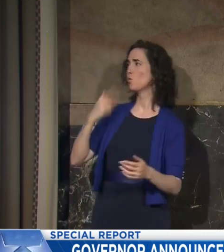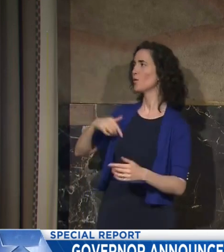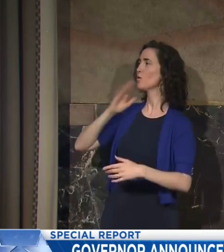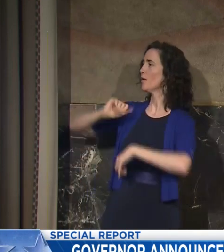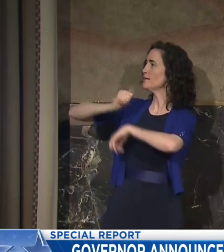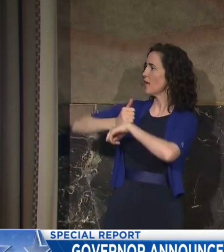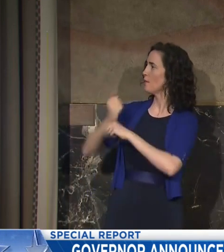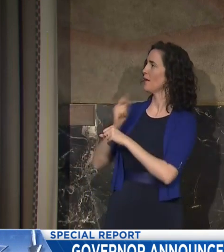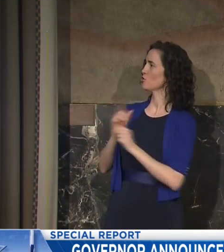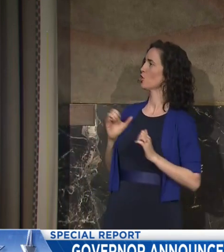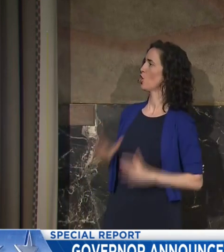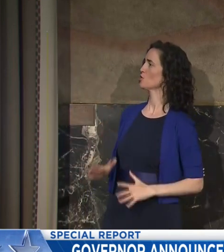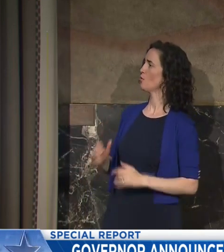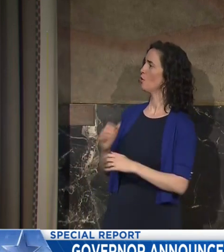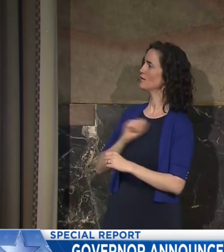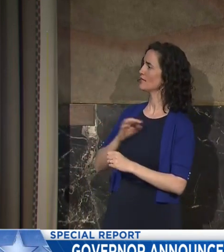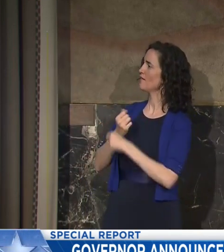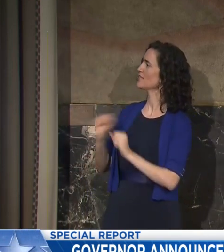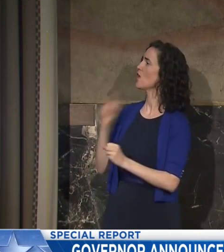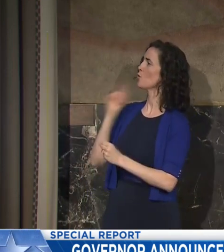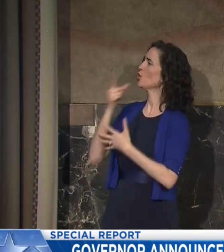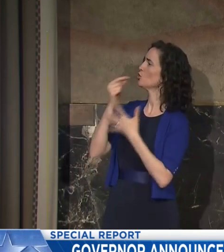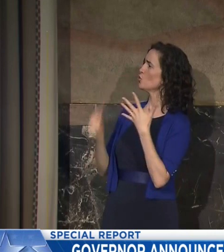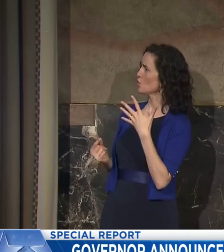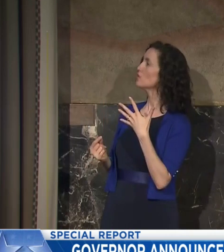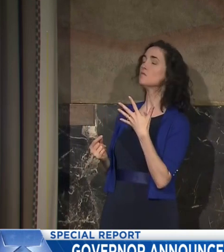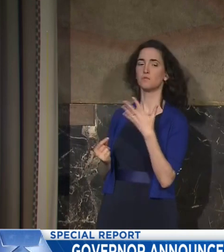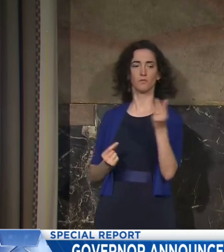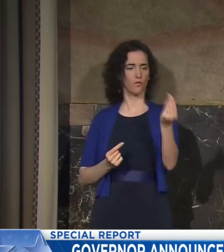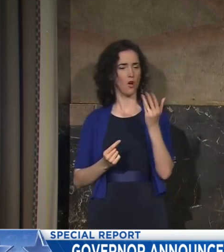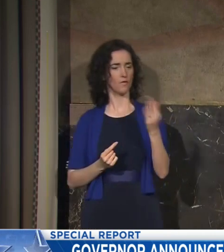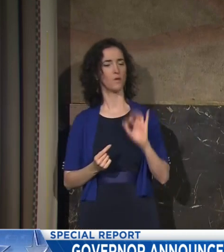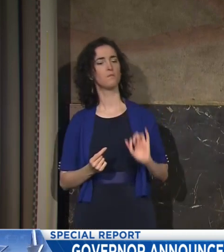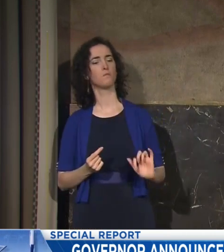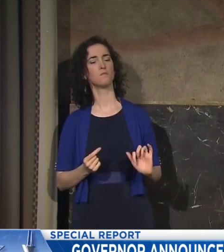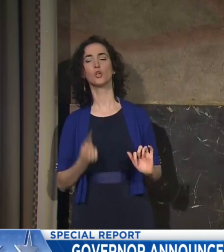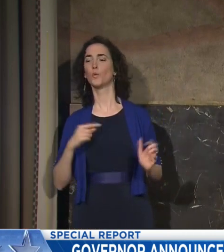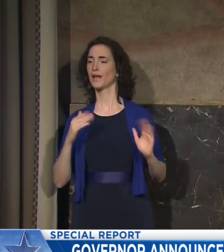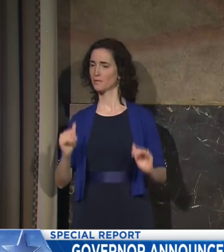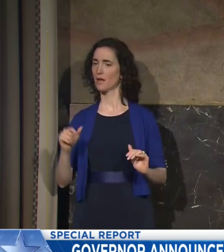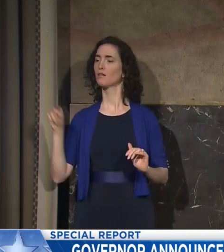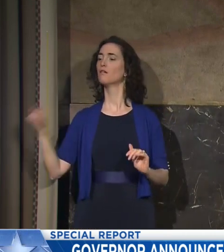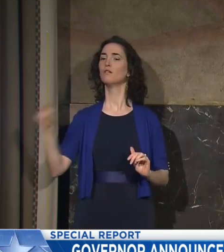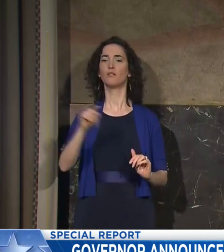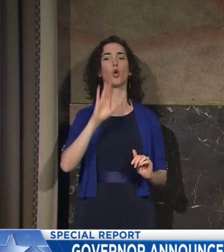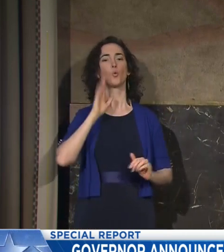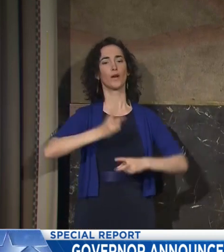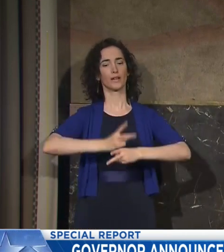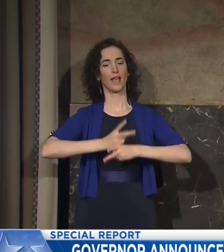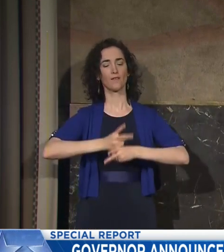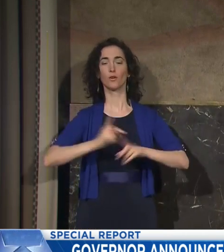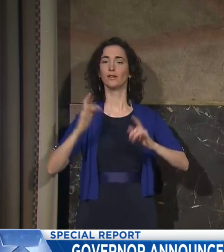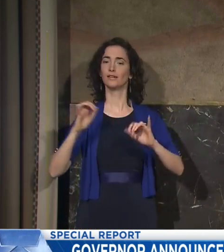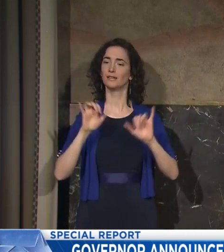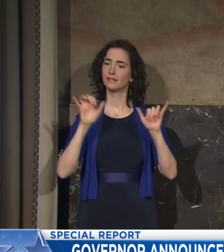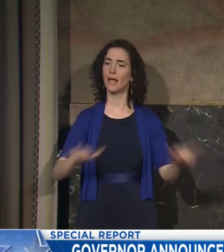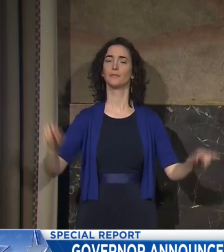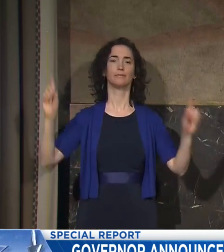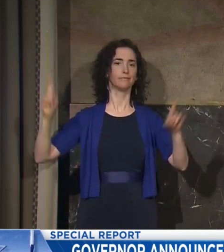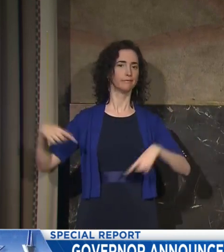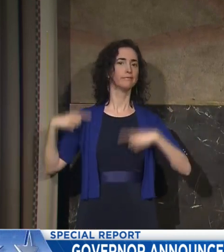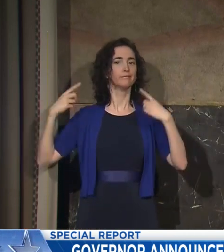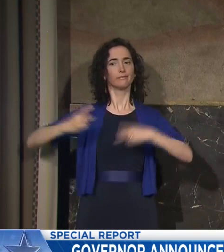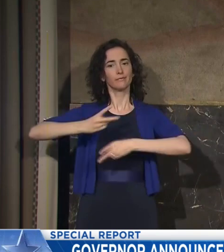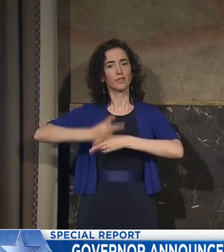And we fully expect that they will be cautious, as they have been all along, and that is